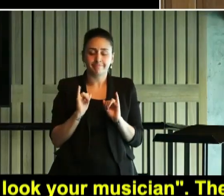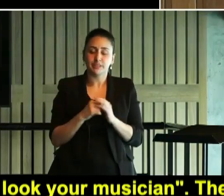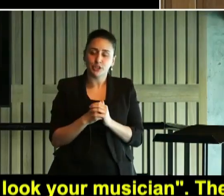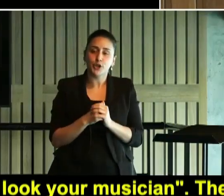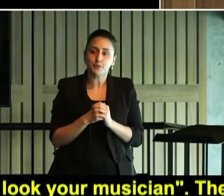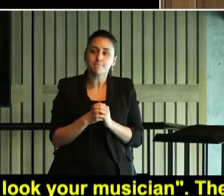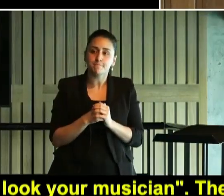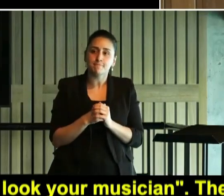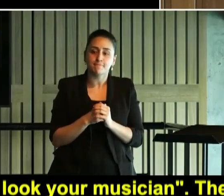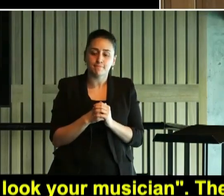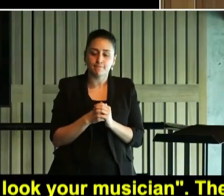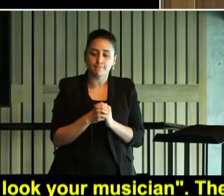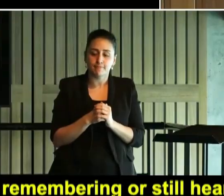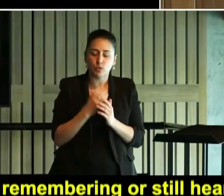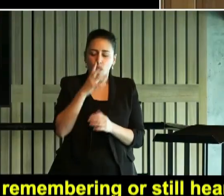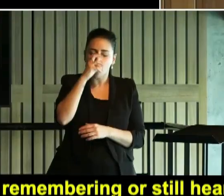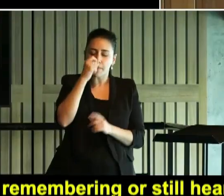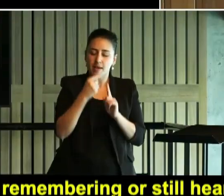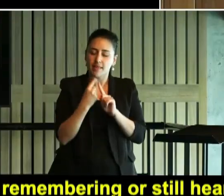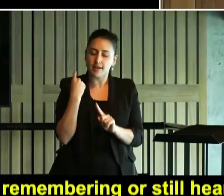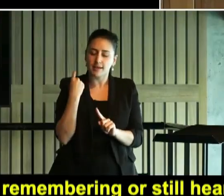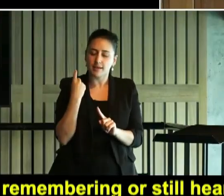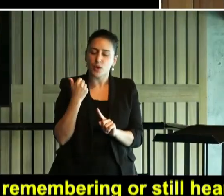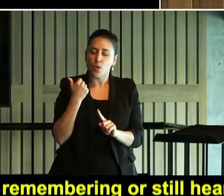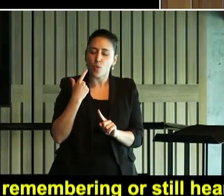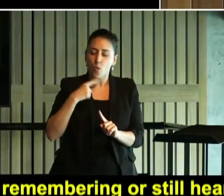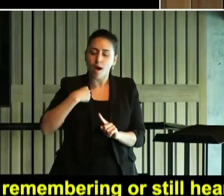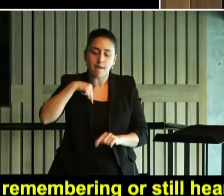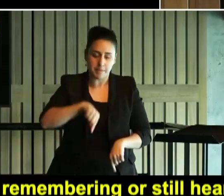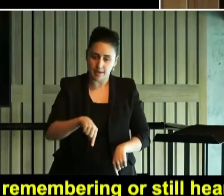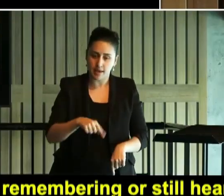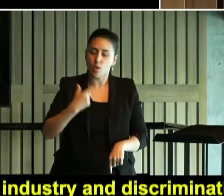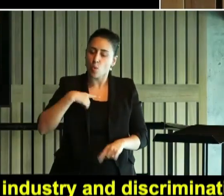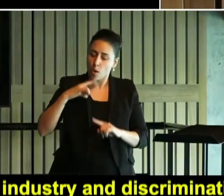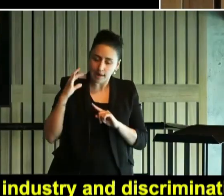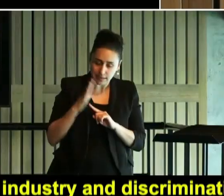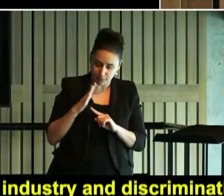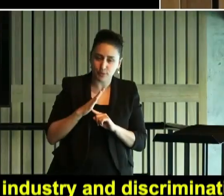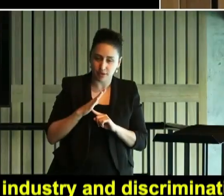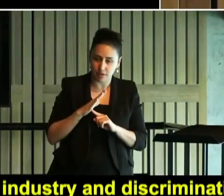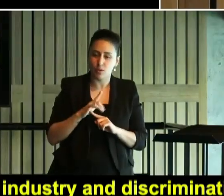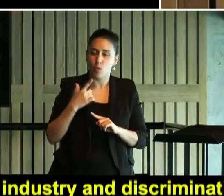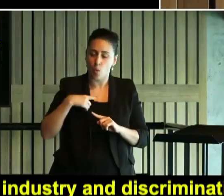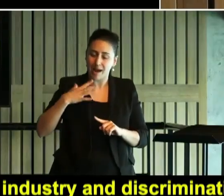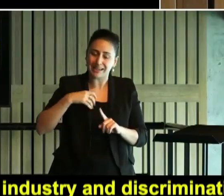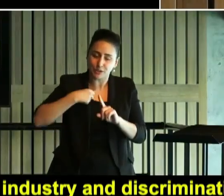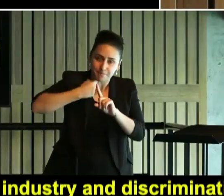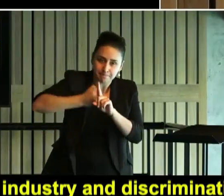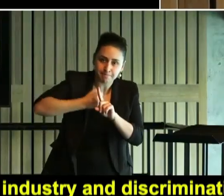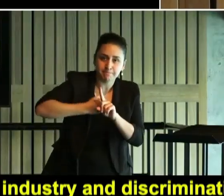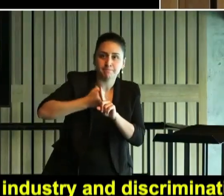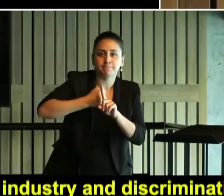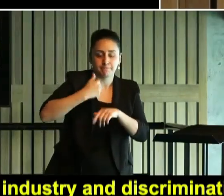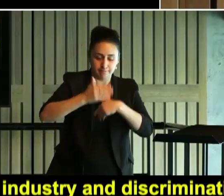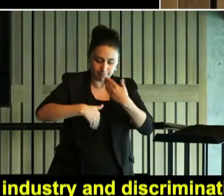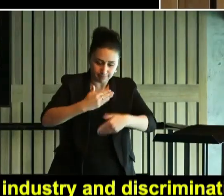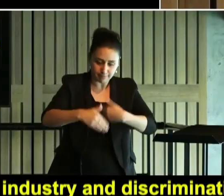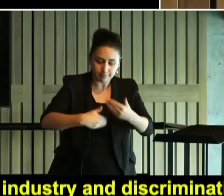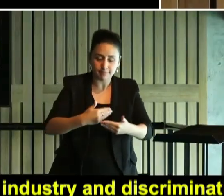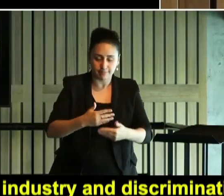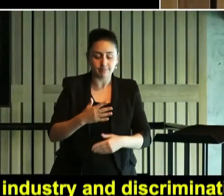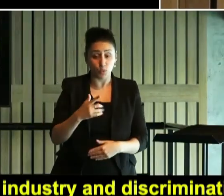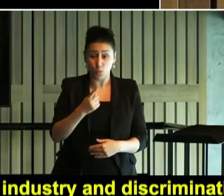space. And so just kind of remembering why we are doing this and how important it is that we keep going, because we